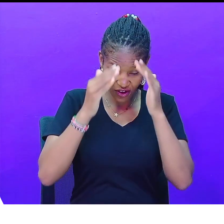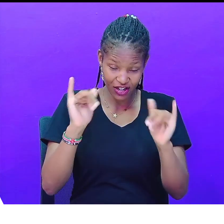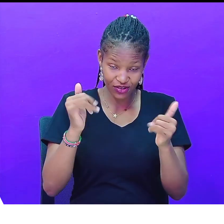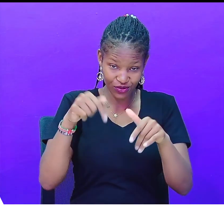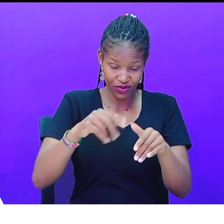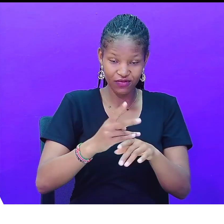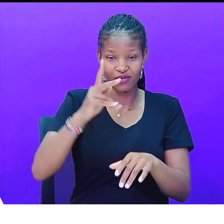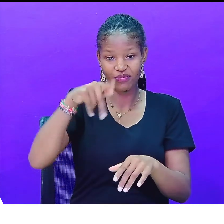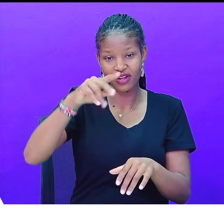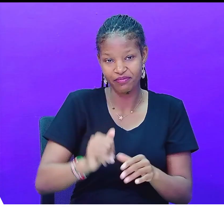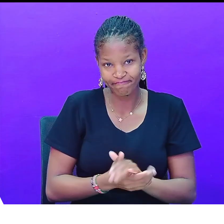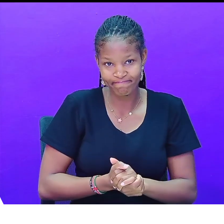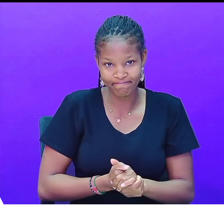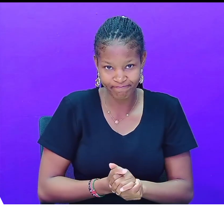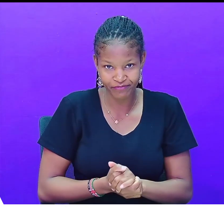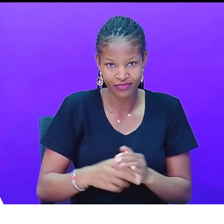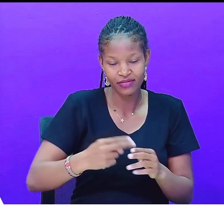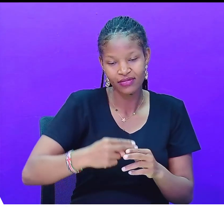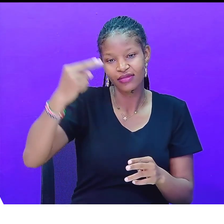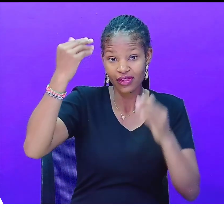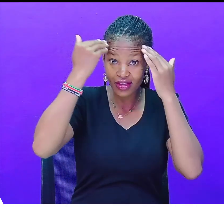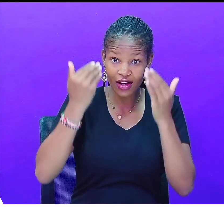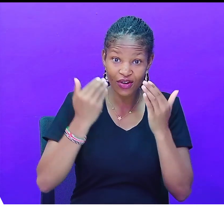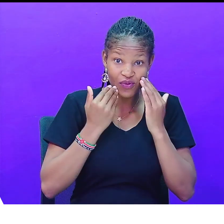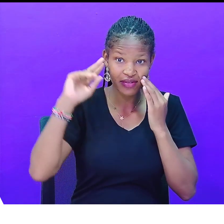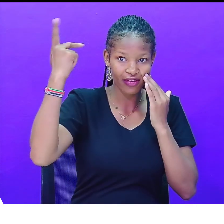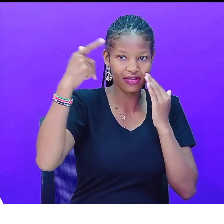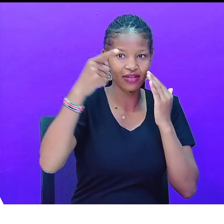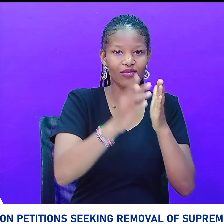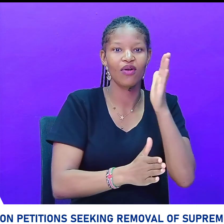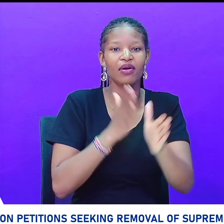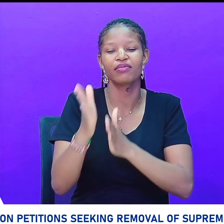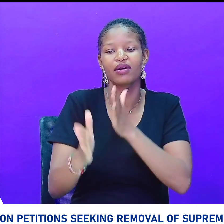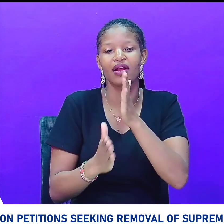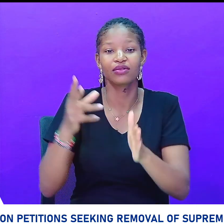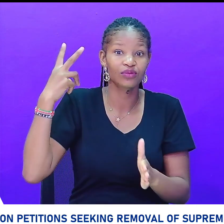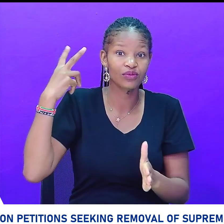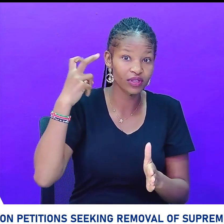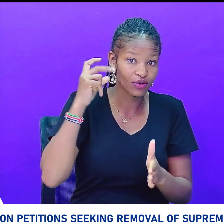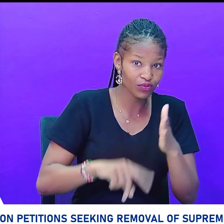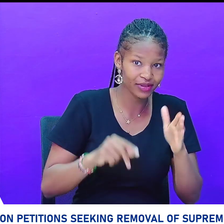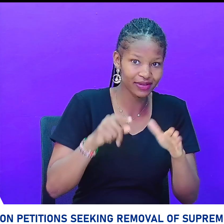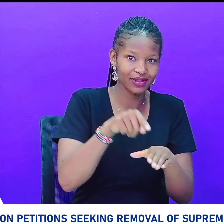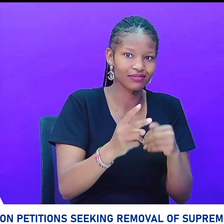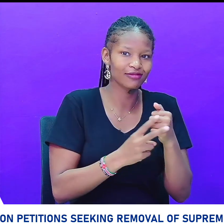Irene Chebiwot. Let's focus on our news. The High Court of Kenya has scheduled the hearing of 7